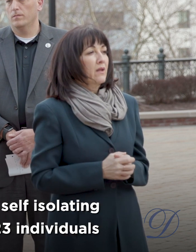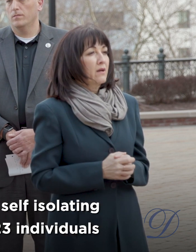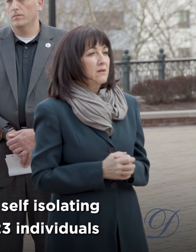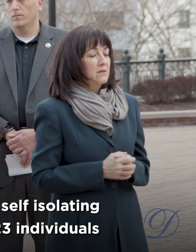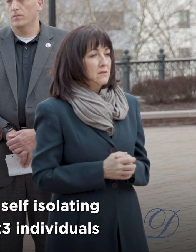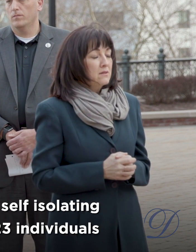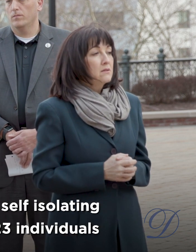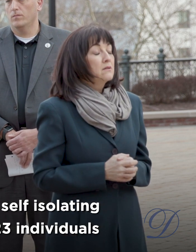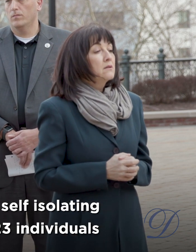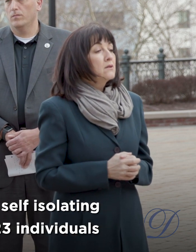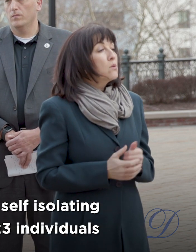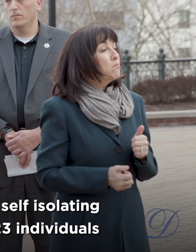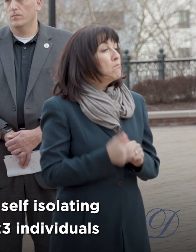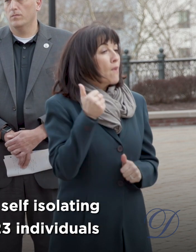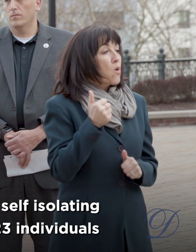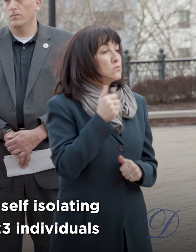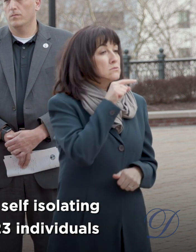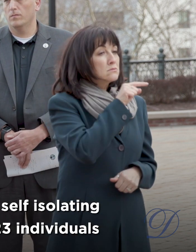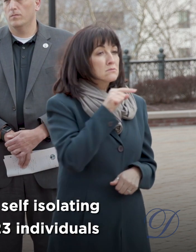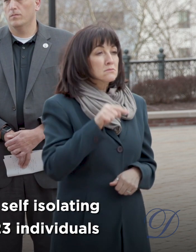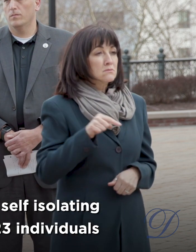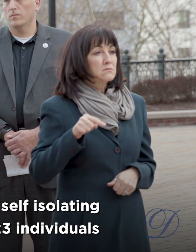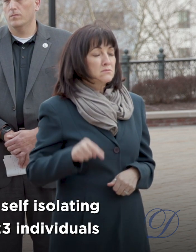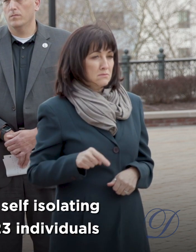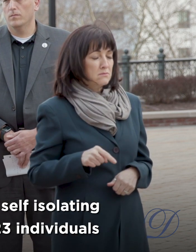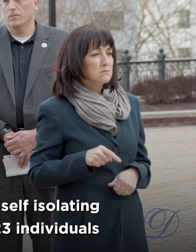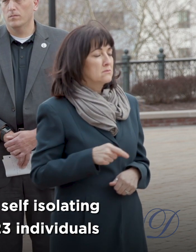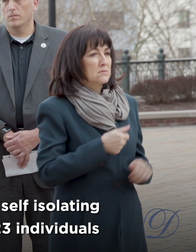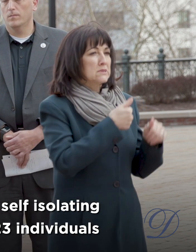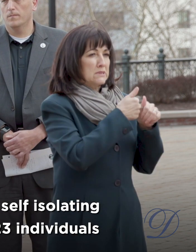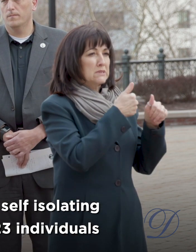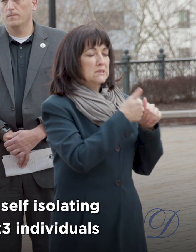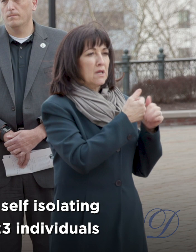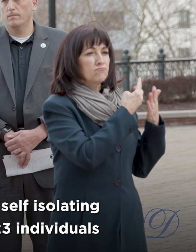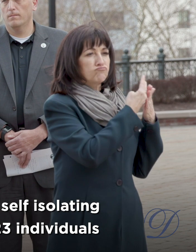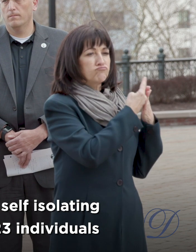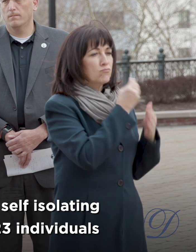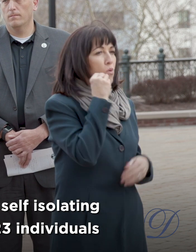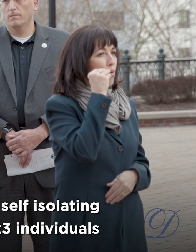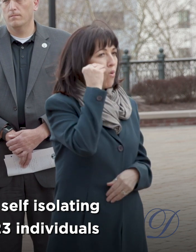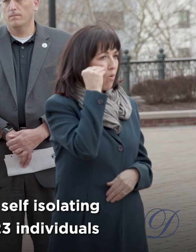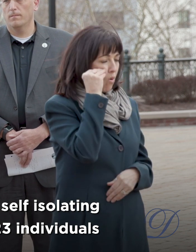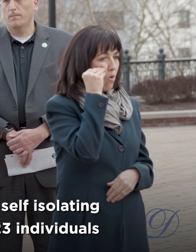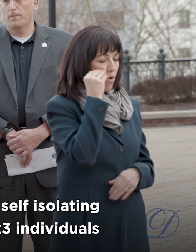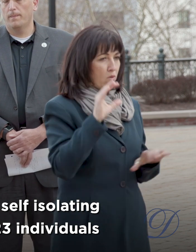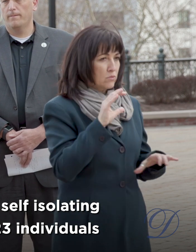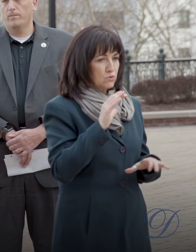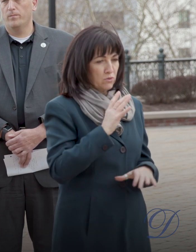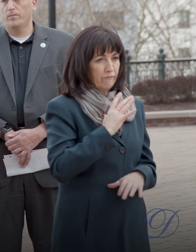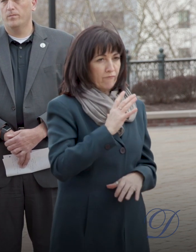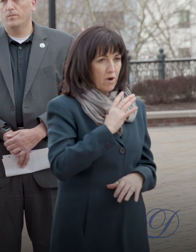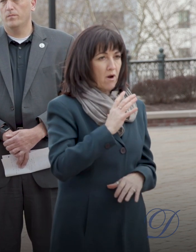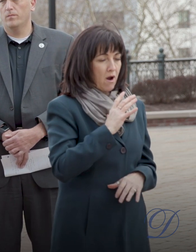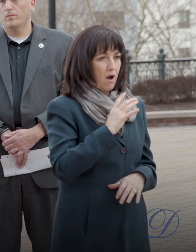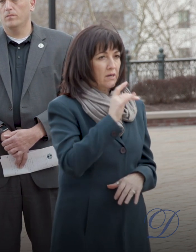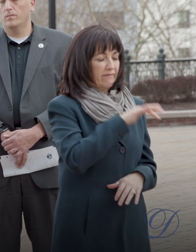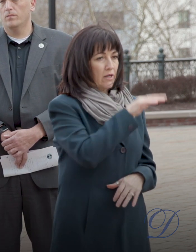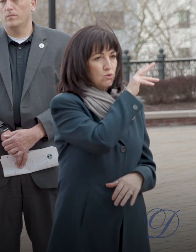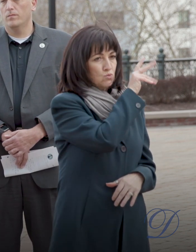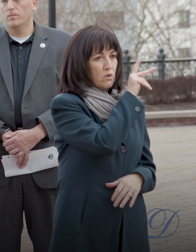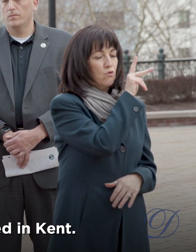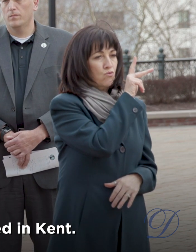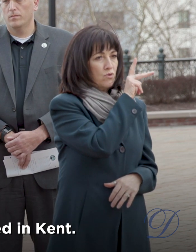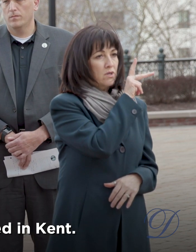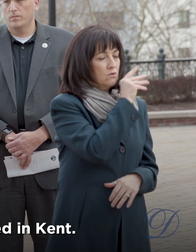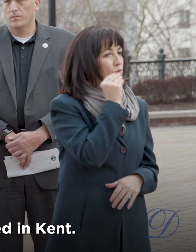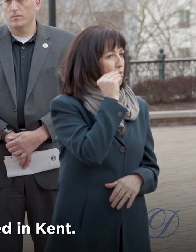Most all of these individuals are self-isolating at home and doing fine. That's 23 individuals who are at